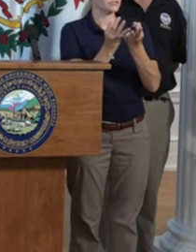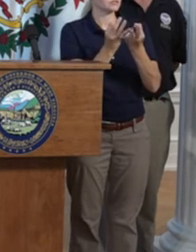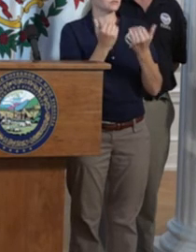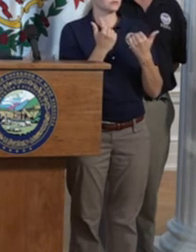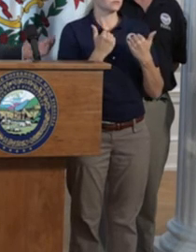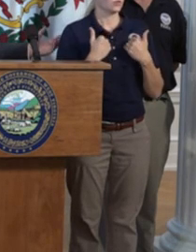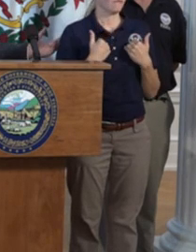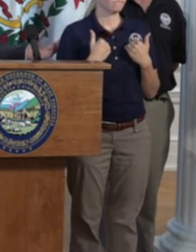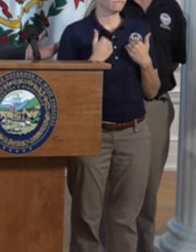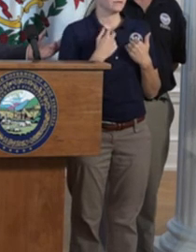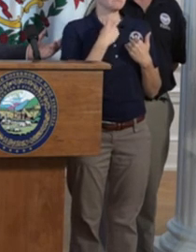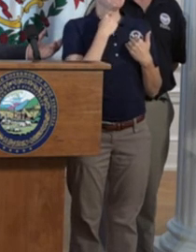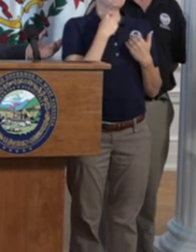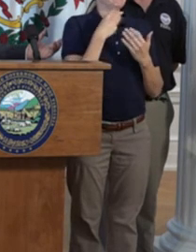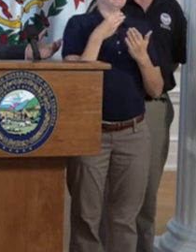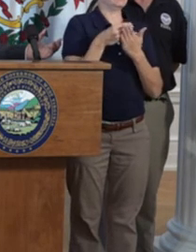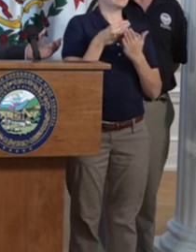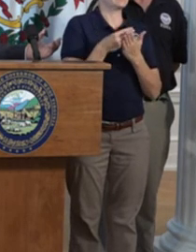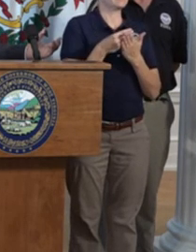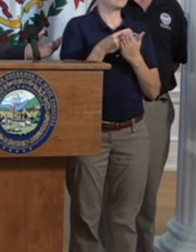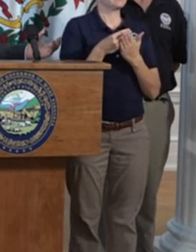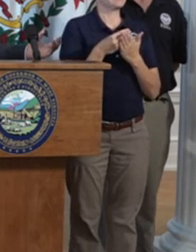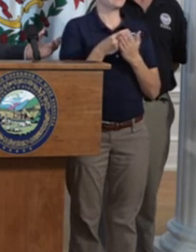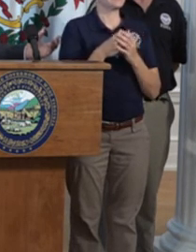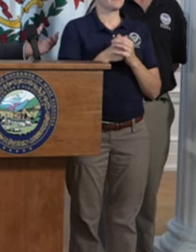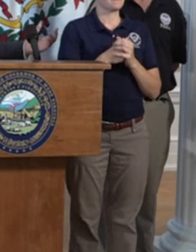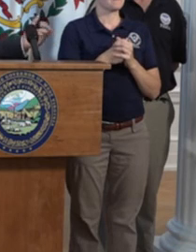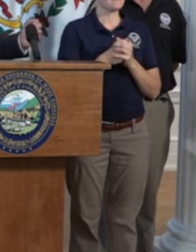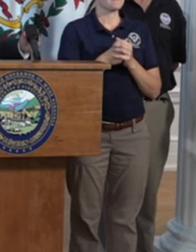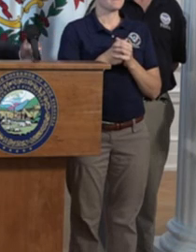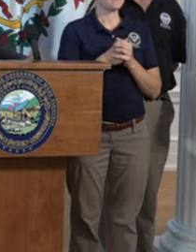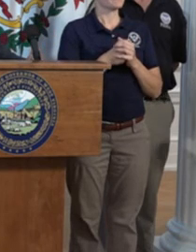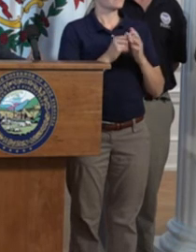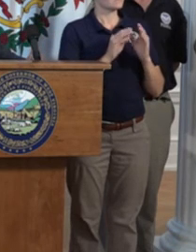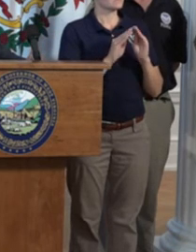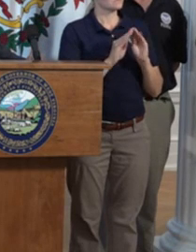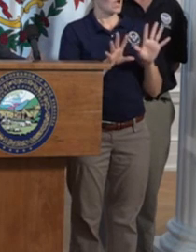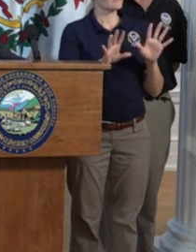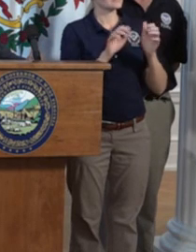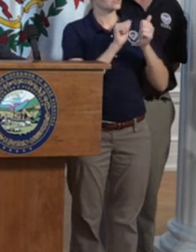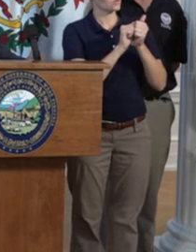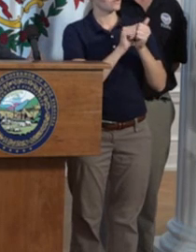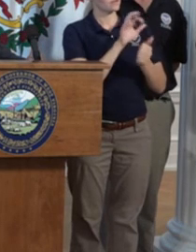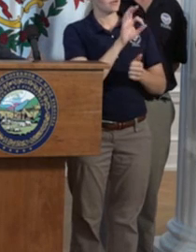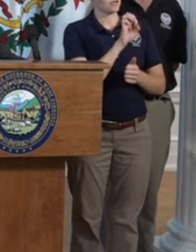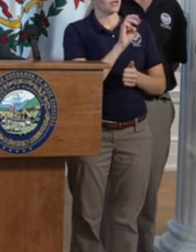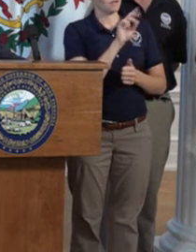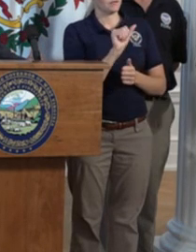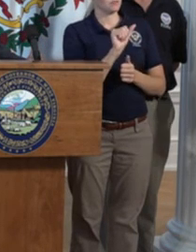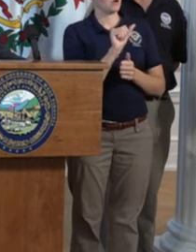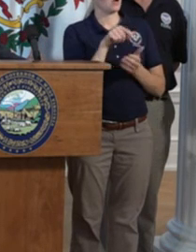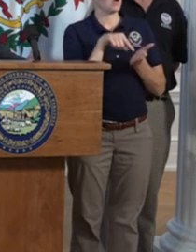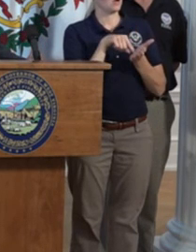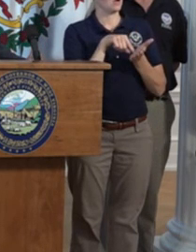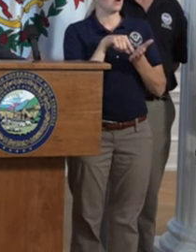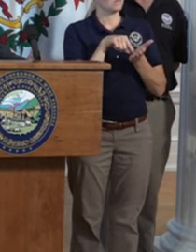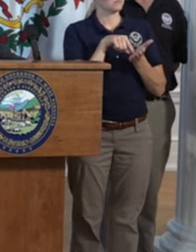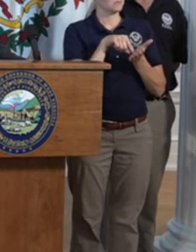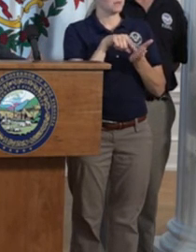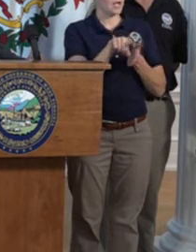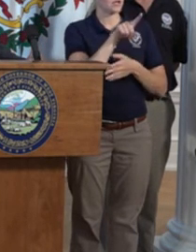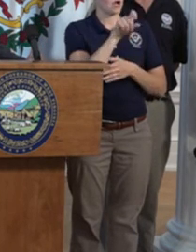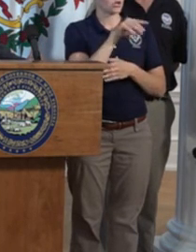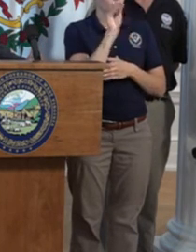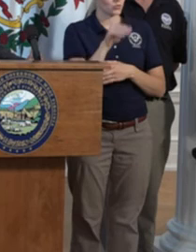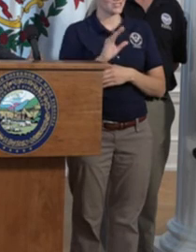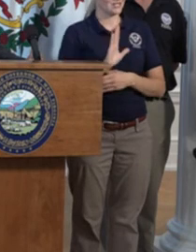obviously with FEMA paying the 100% of their share of it, you know, it's you